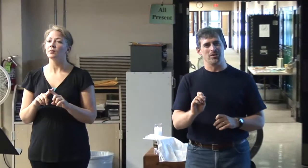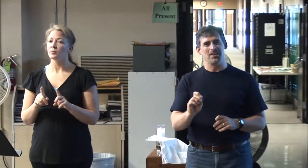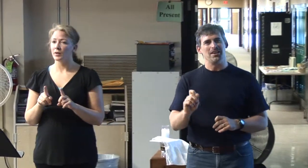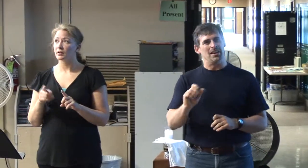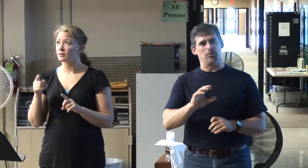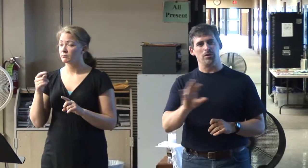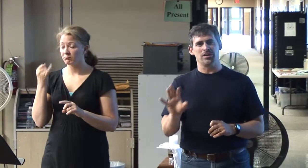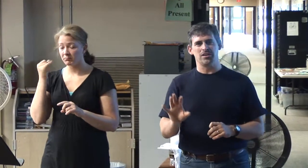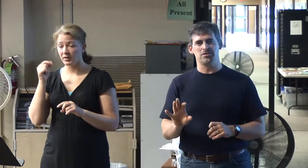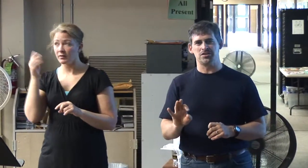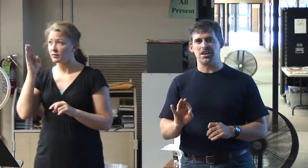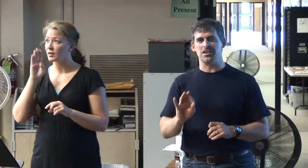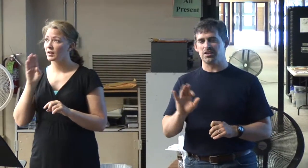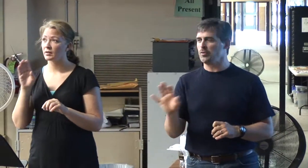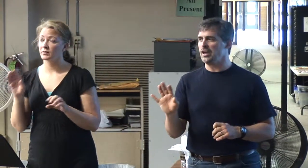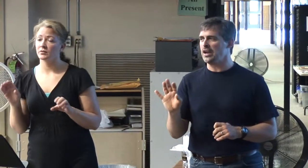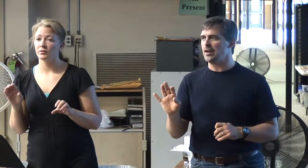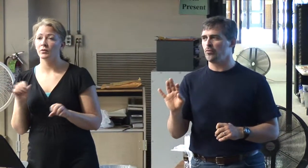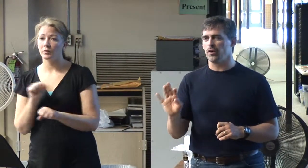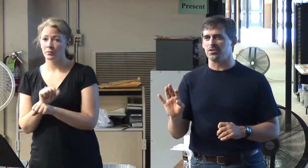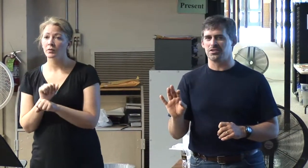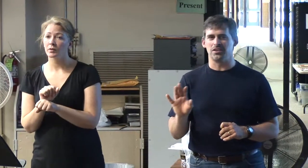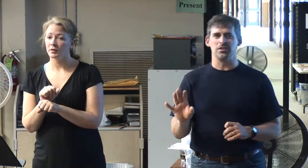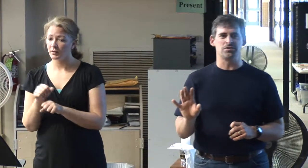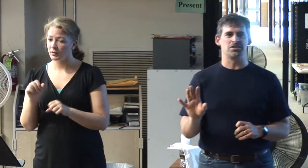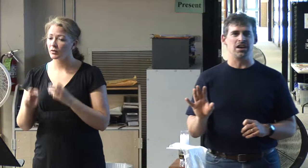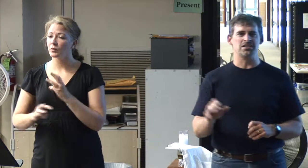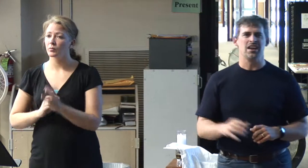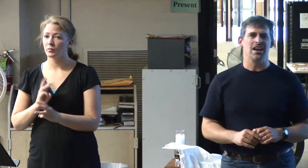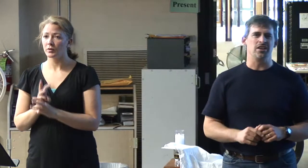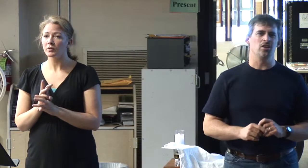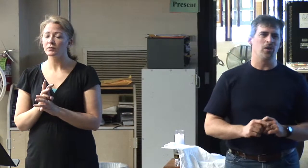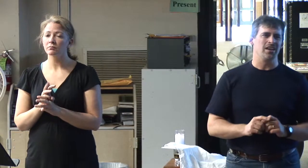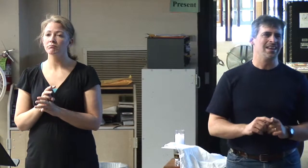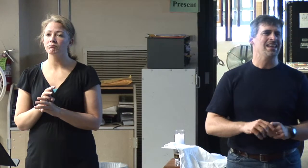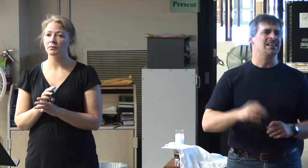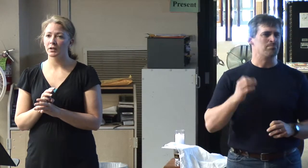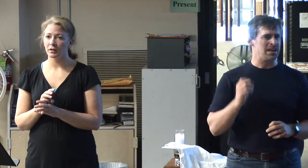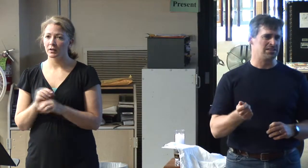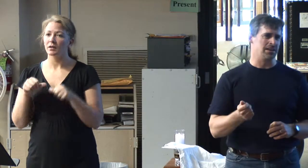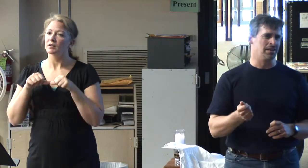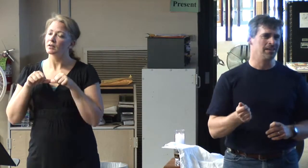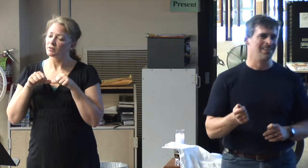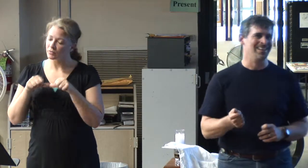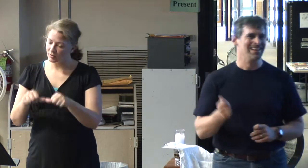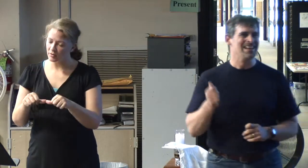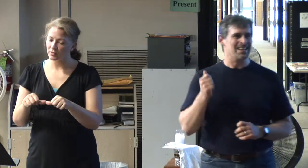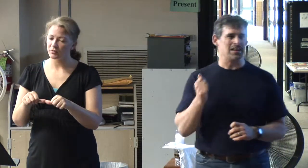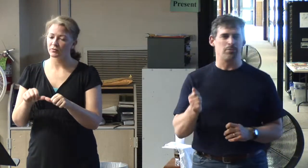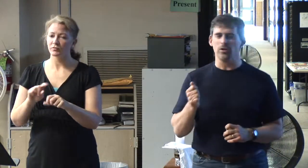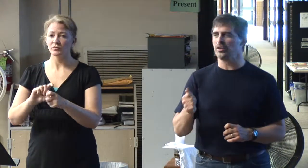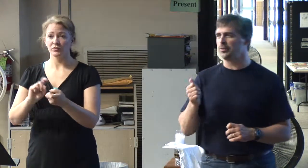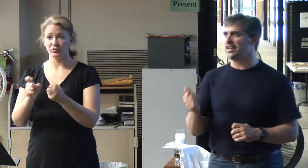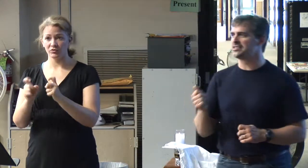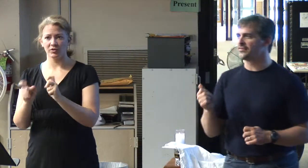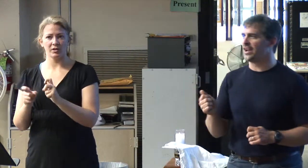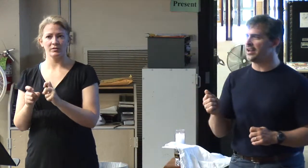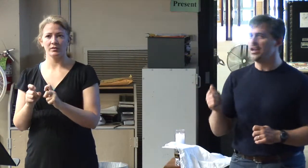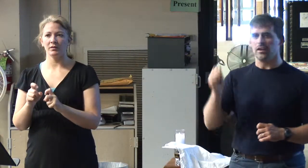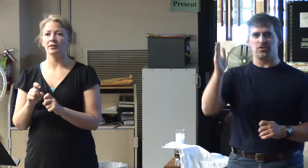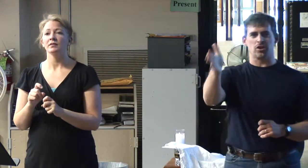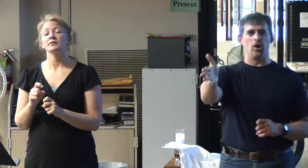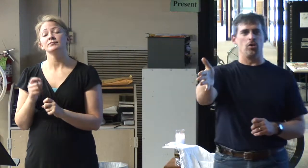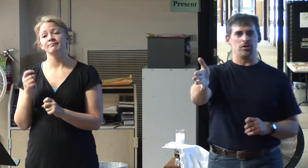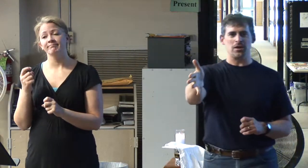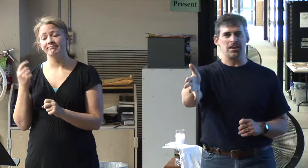the world, and the world continues to change, and the way God works continues to change, and you know what? It's messy. It's like building a plane is